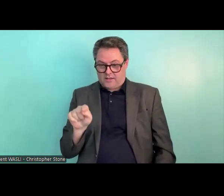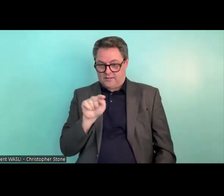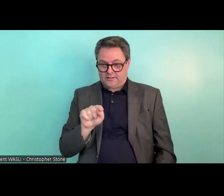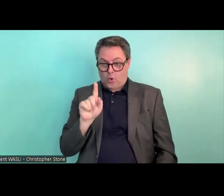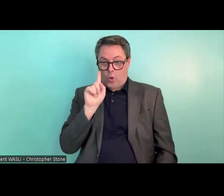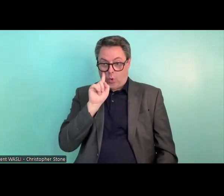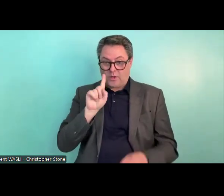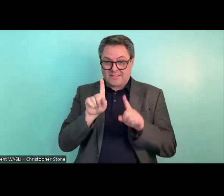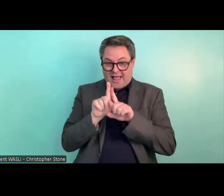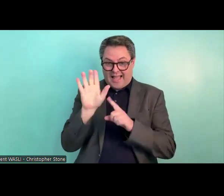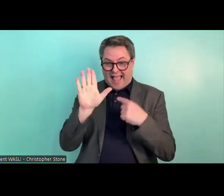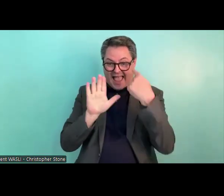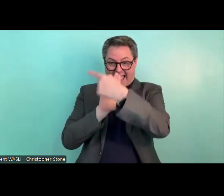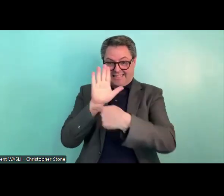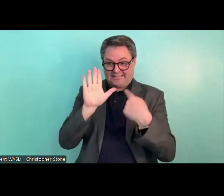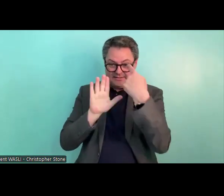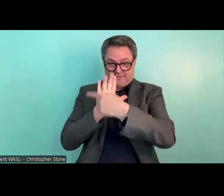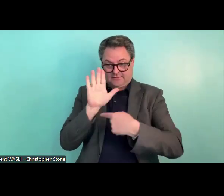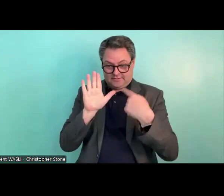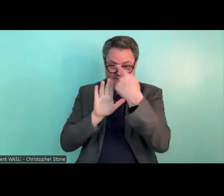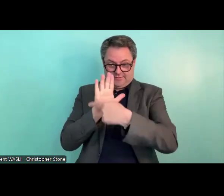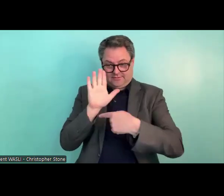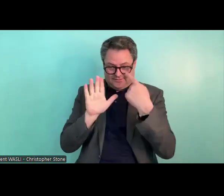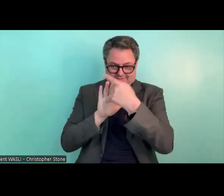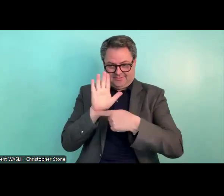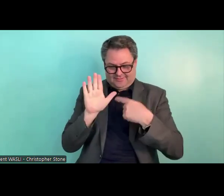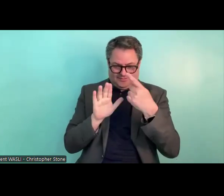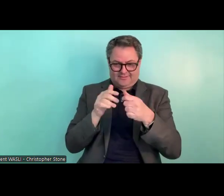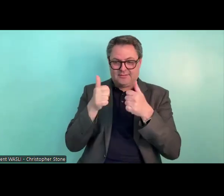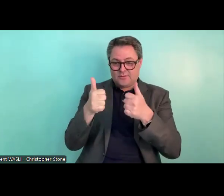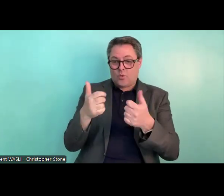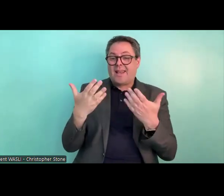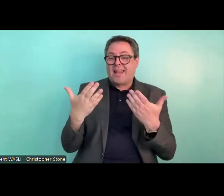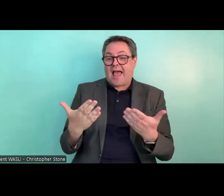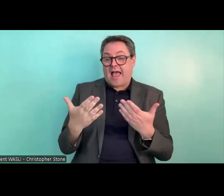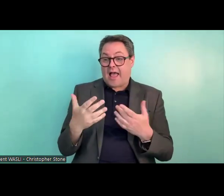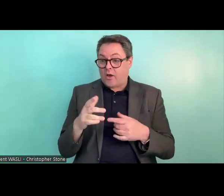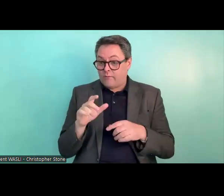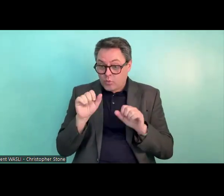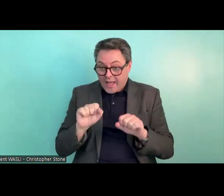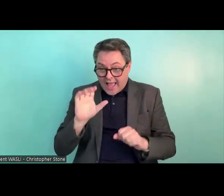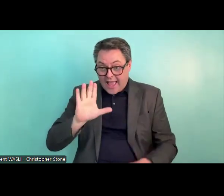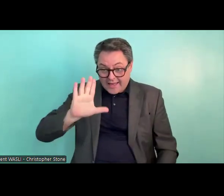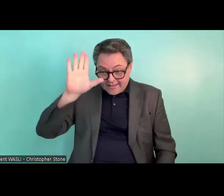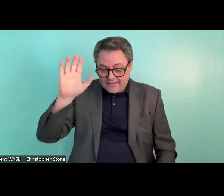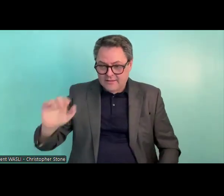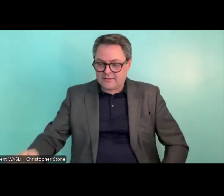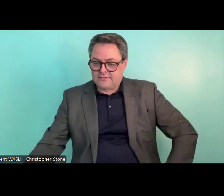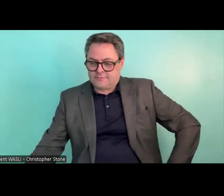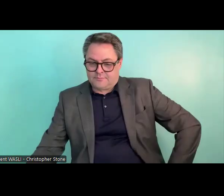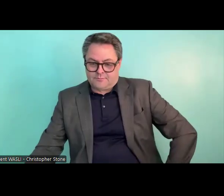There are the options, for you to mute, turn your video on and off, and there's one that is like a raised hand. If I can ask now that